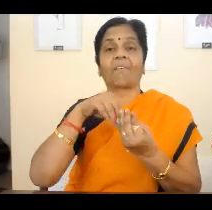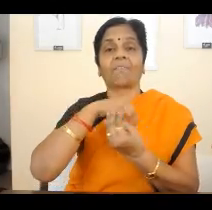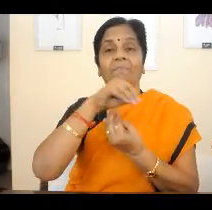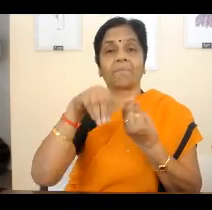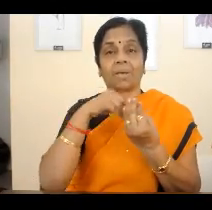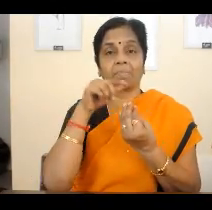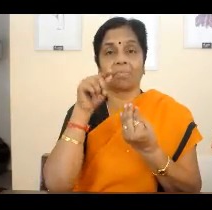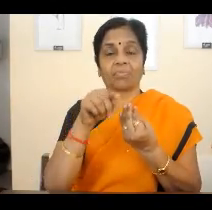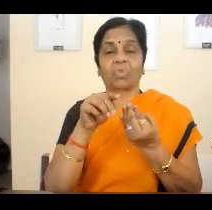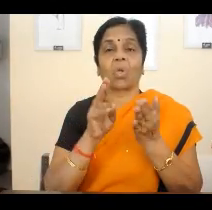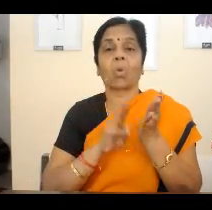model